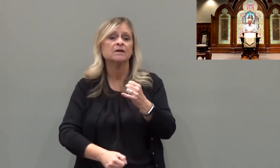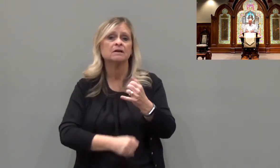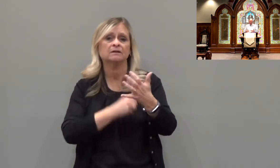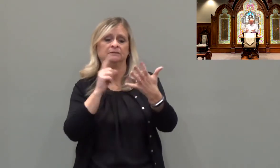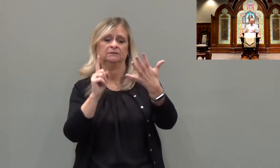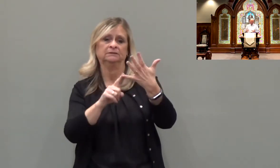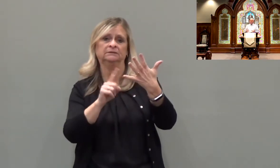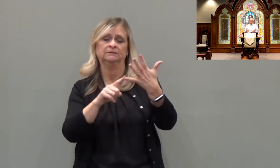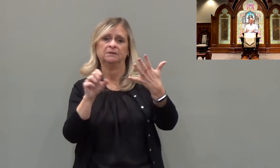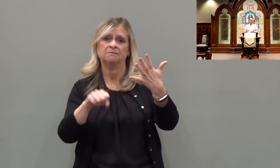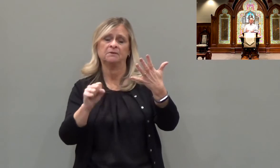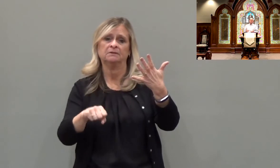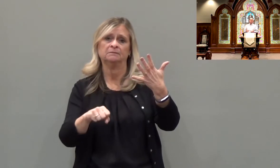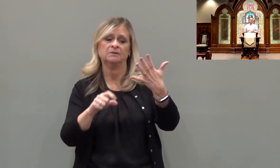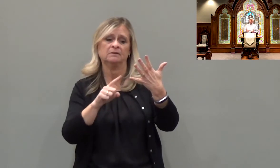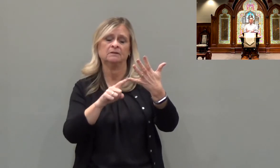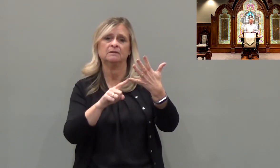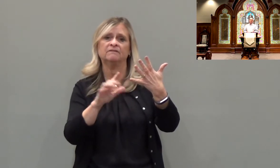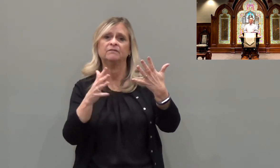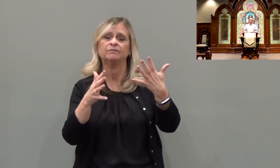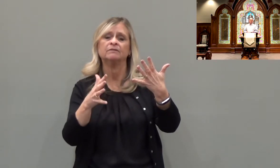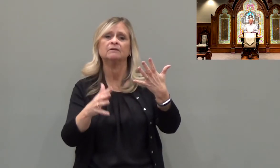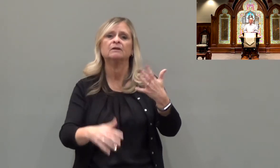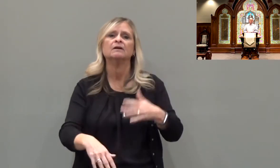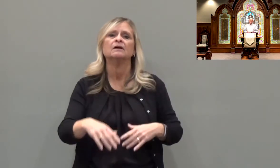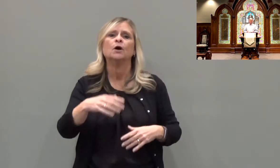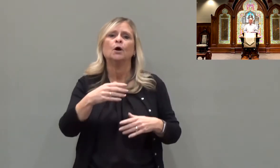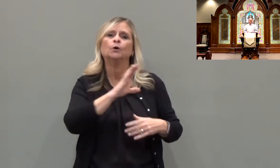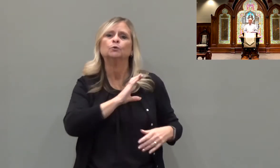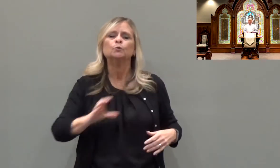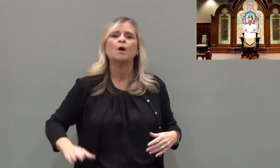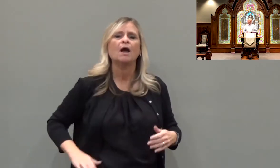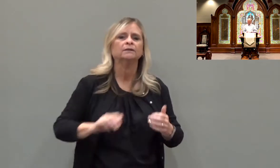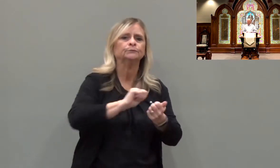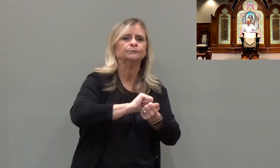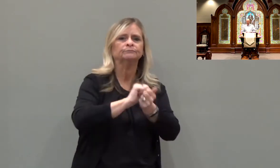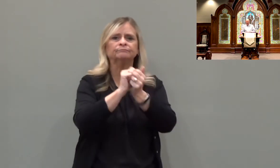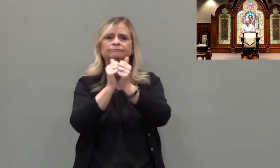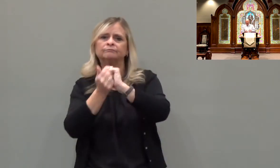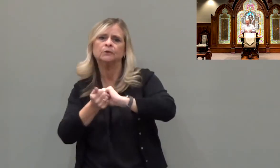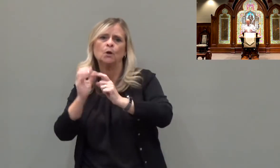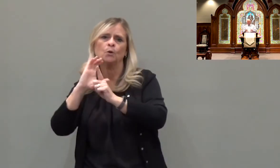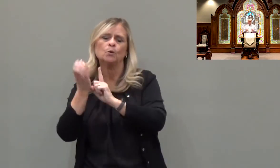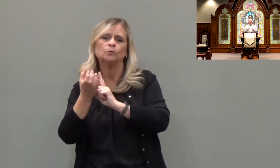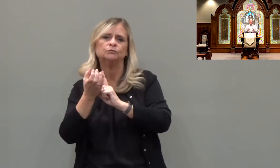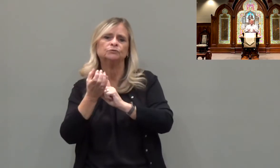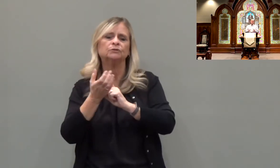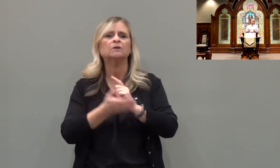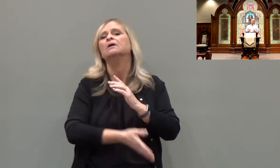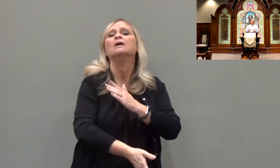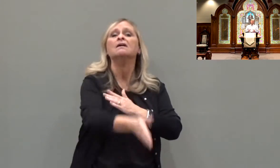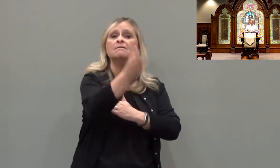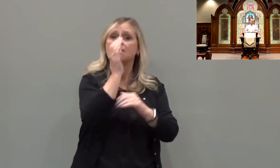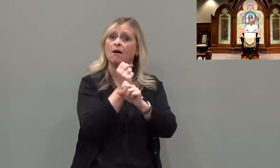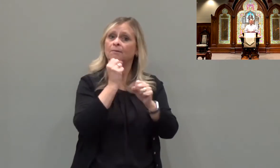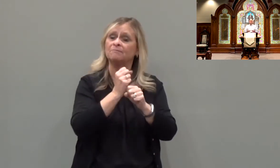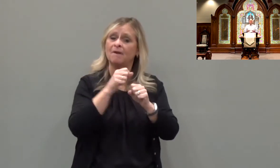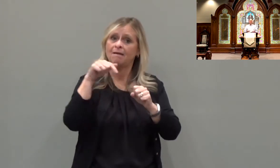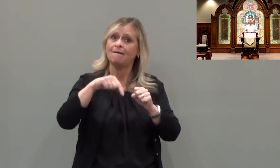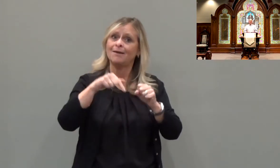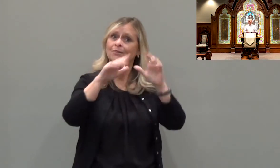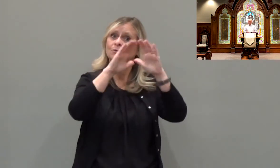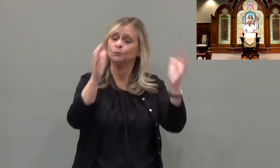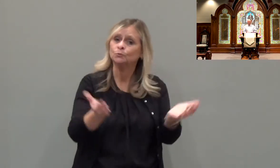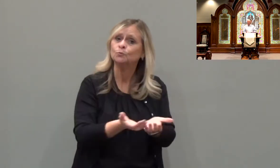we have this possibility that Christ is the transformer of culture, that God has made this world and God